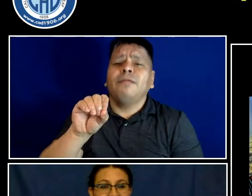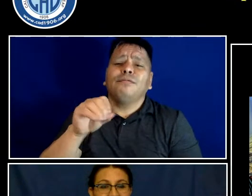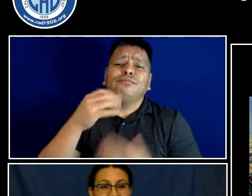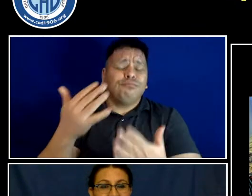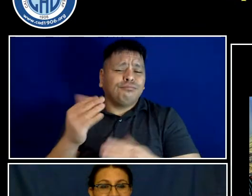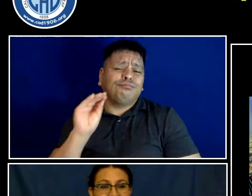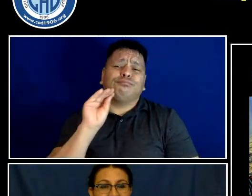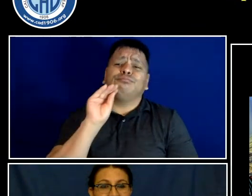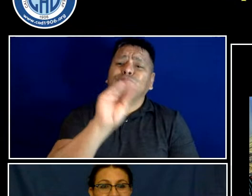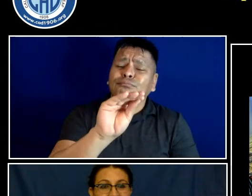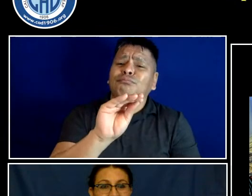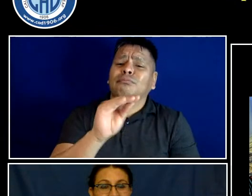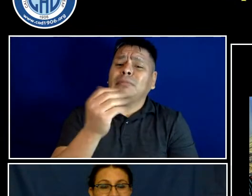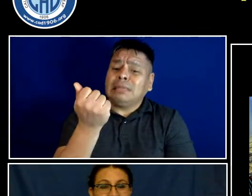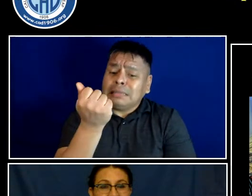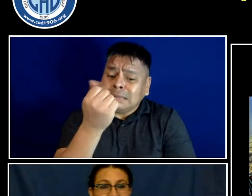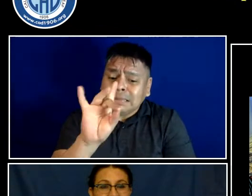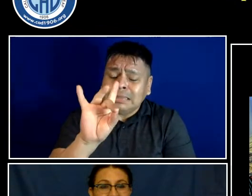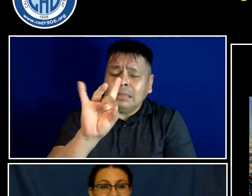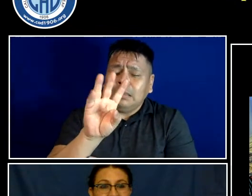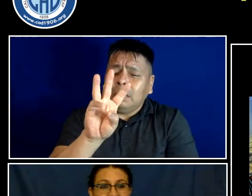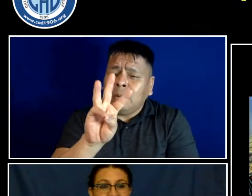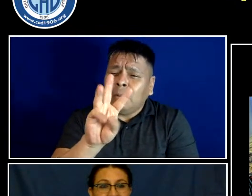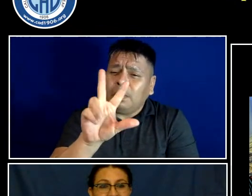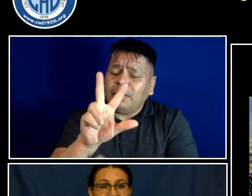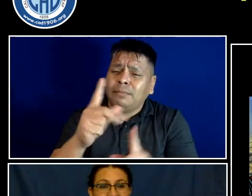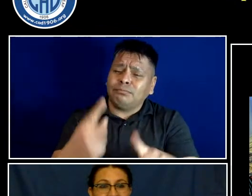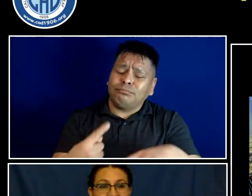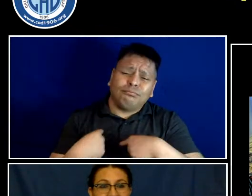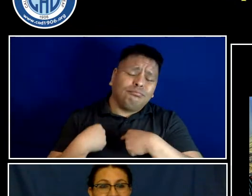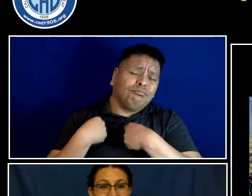And they decided on Cinco de Mayo, on this date.